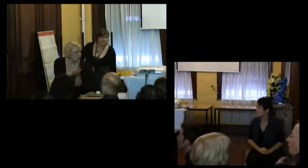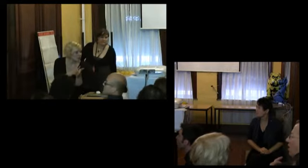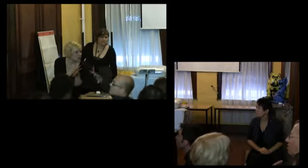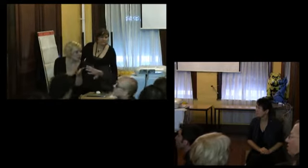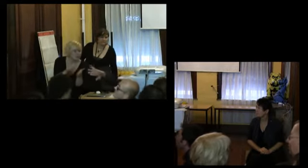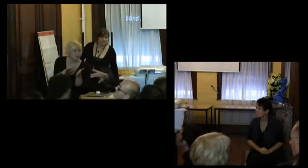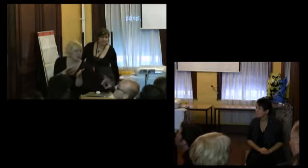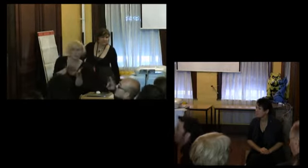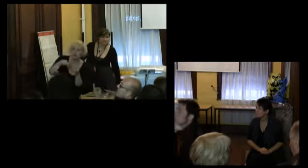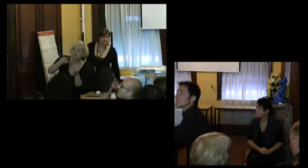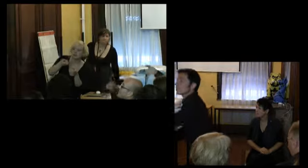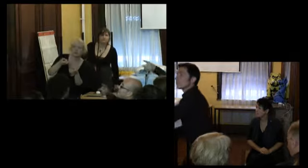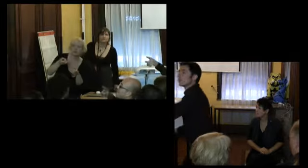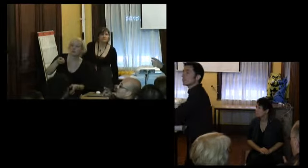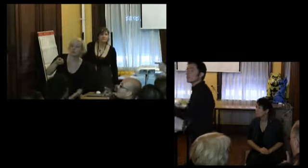Say your name, sir?